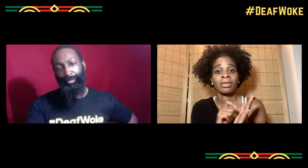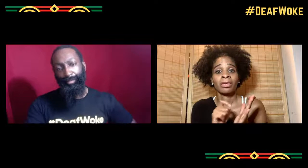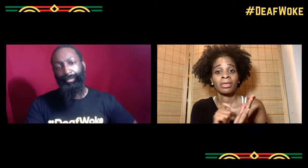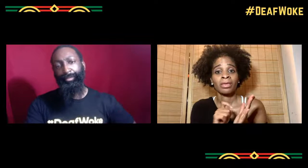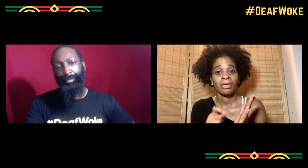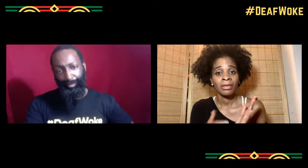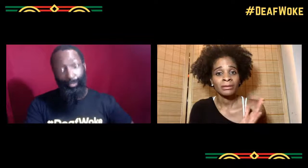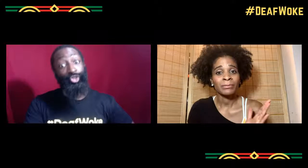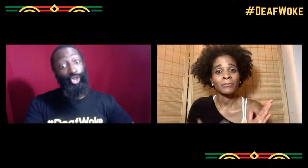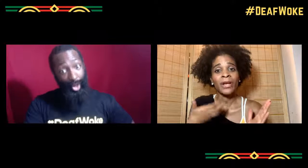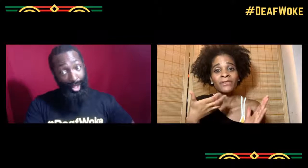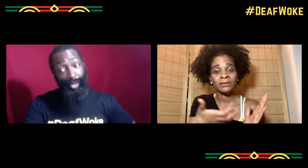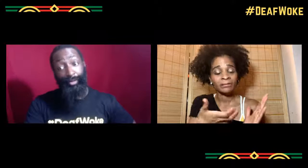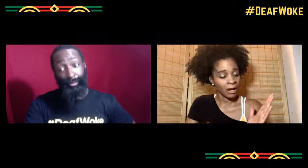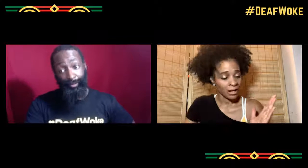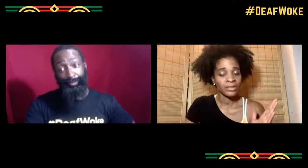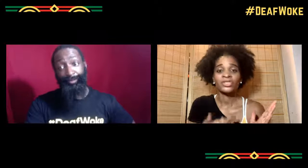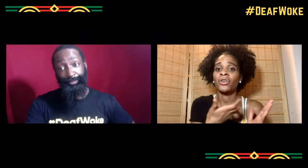I journal.